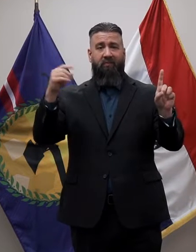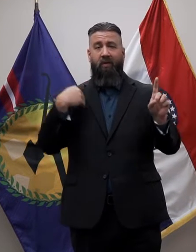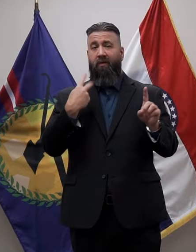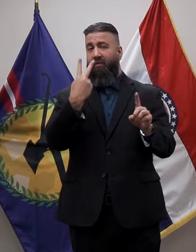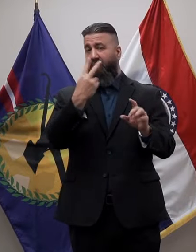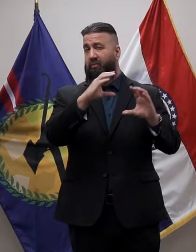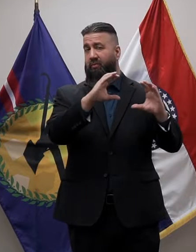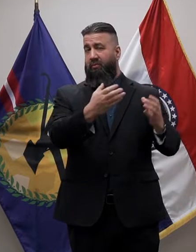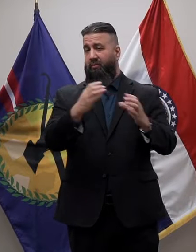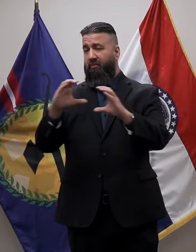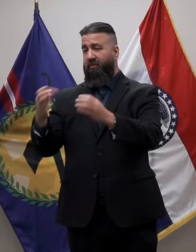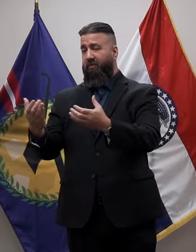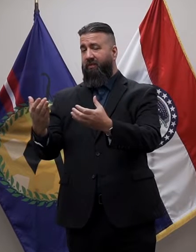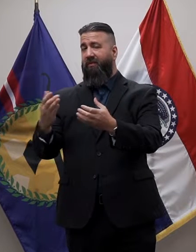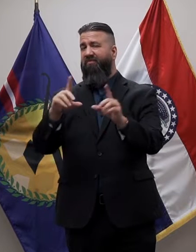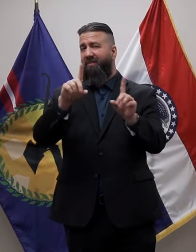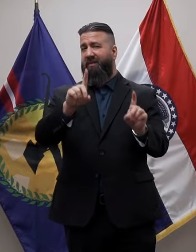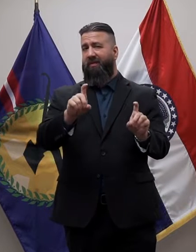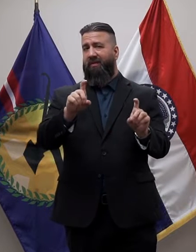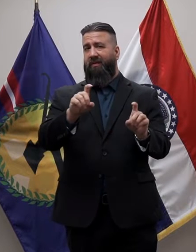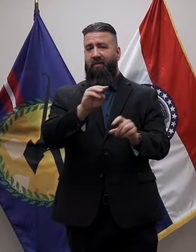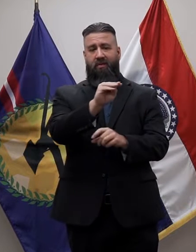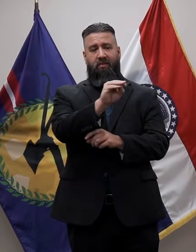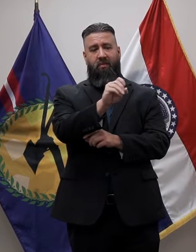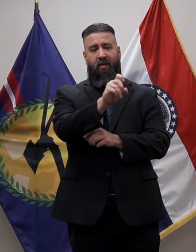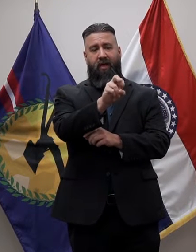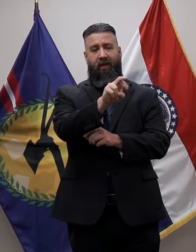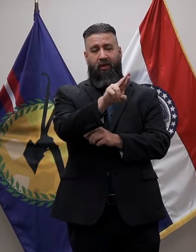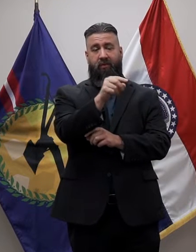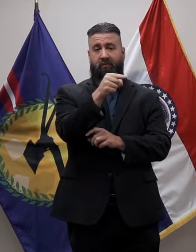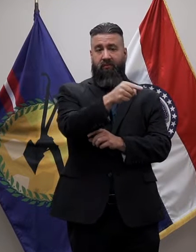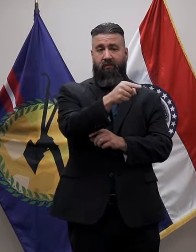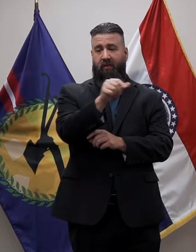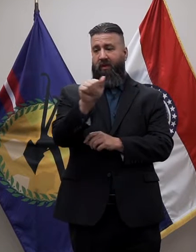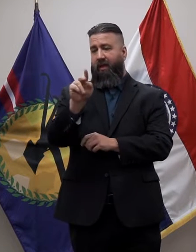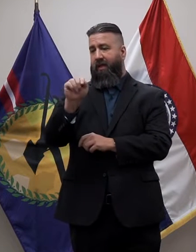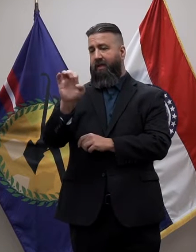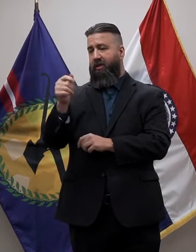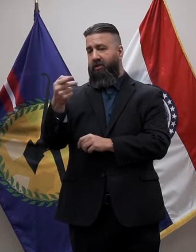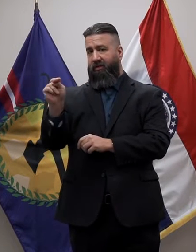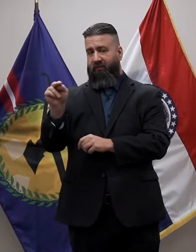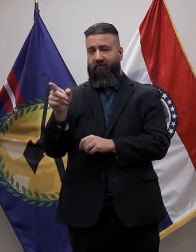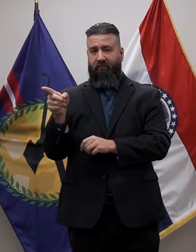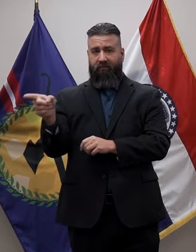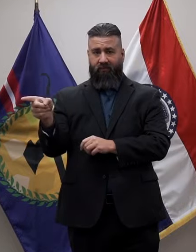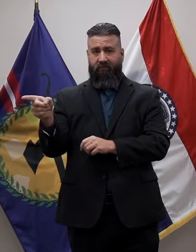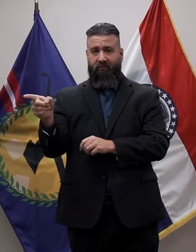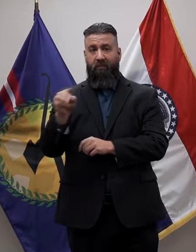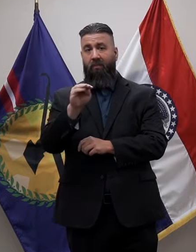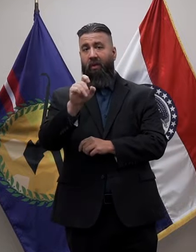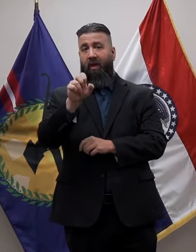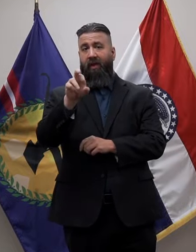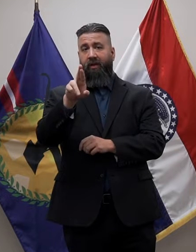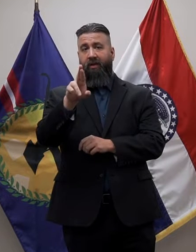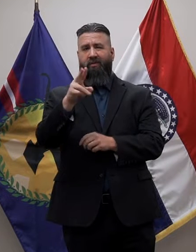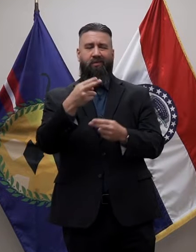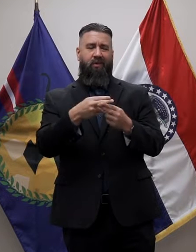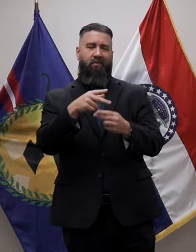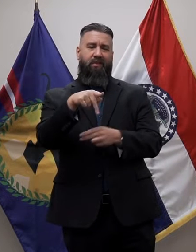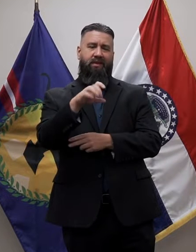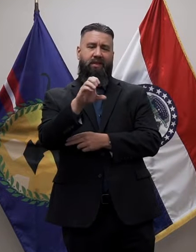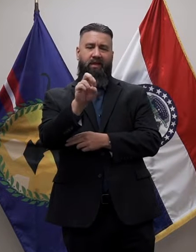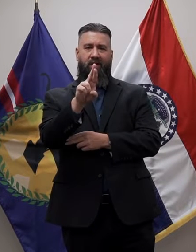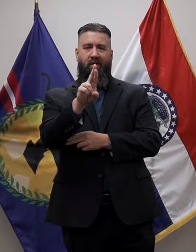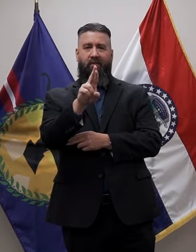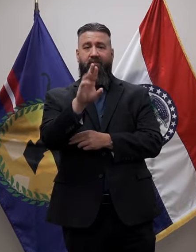tests, molecular and antigen. Molecular testing, often referred to as PCR testing,